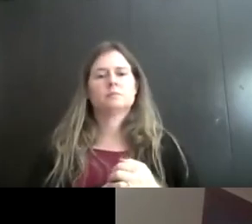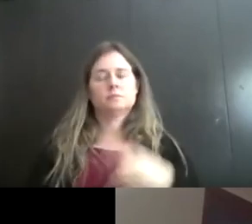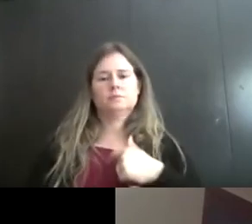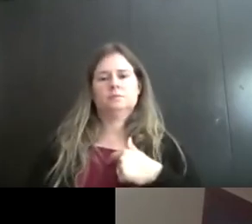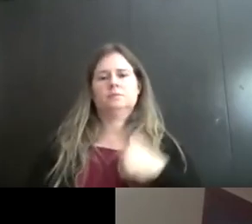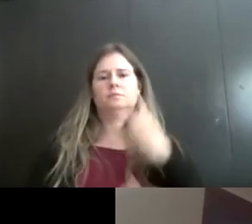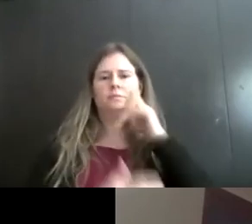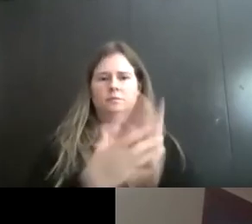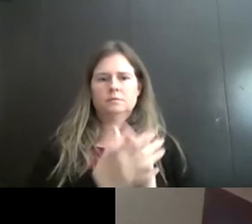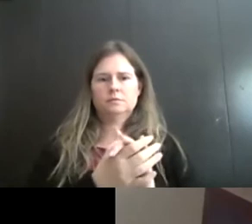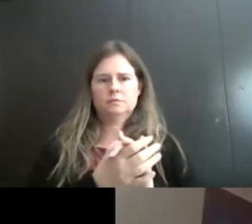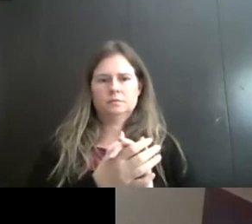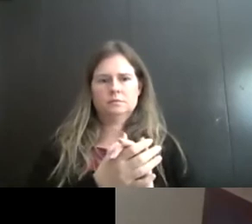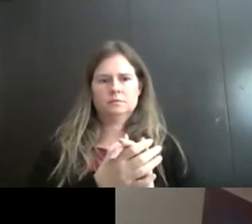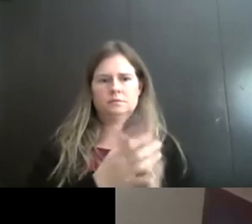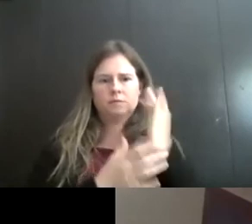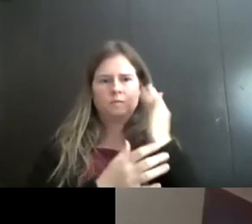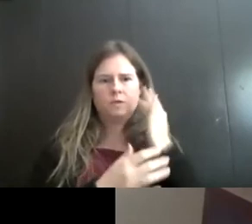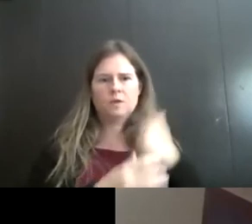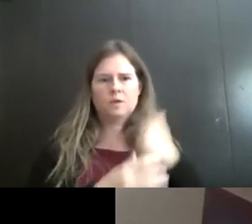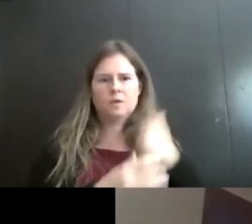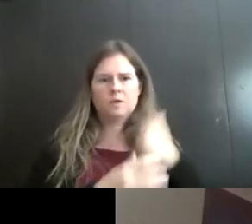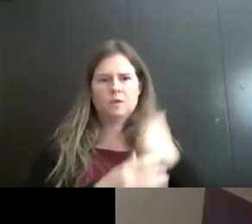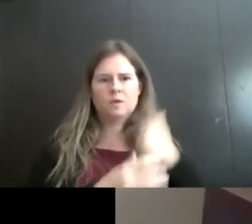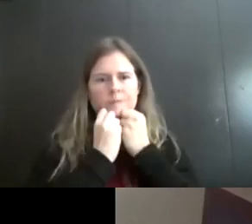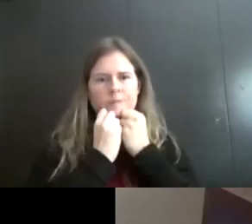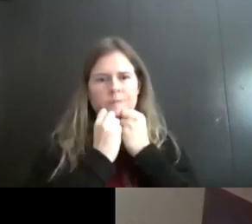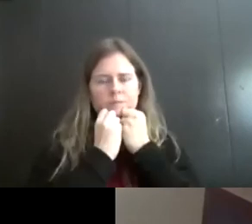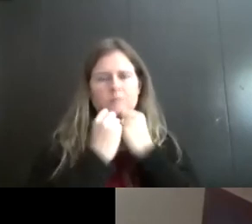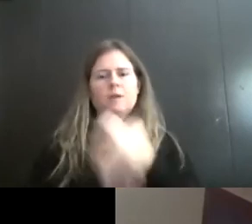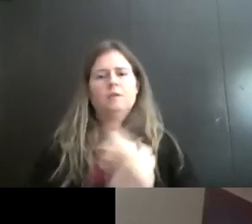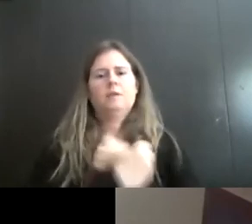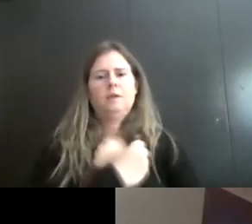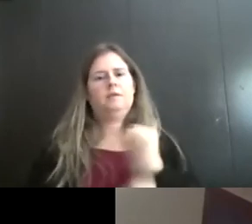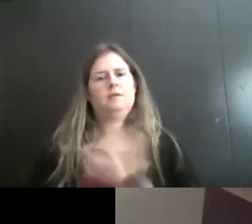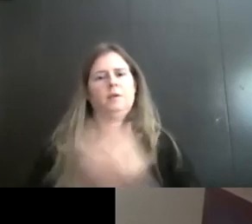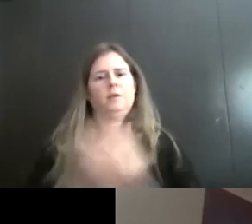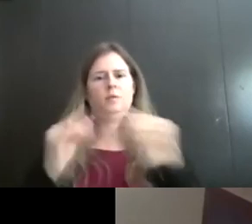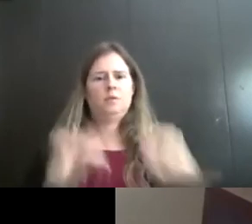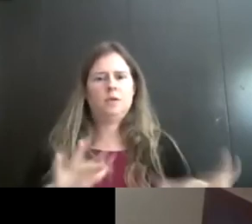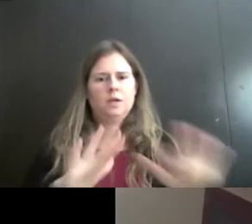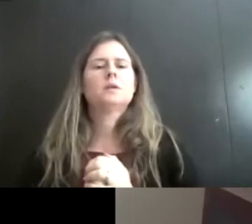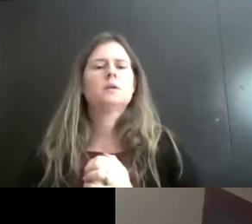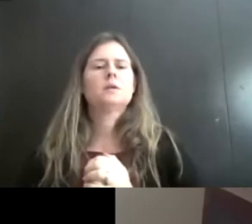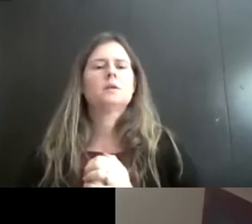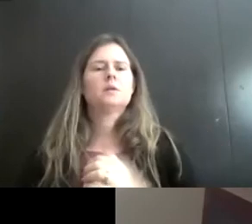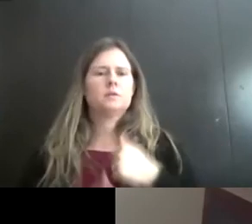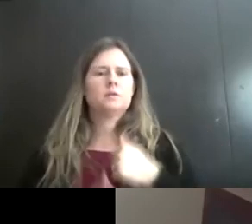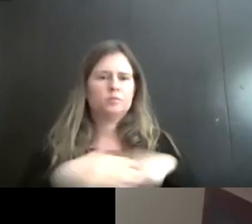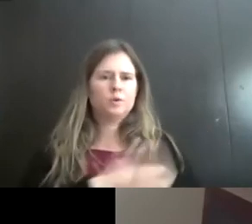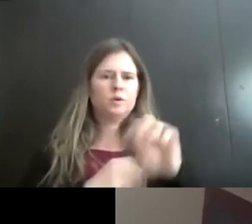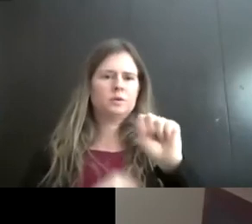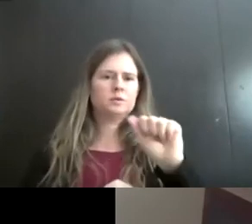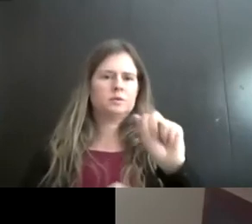opinion, it's because we love this land. And I say this all the time. I was born in San Fernando, California,